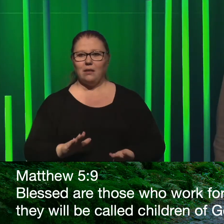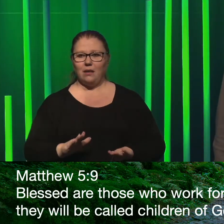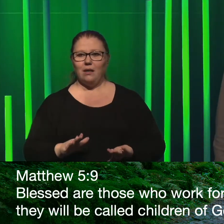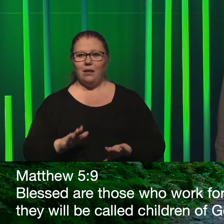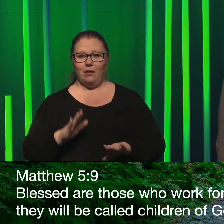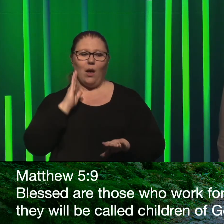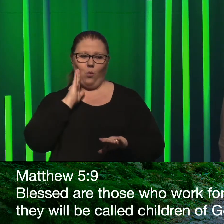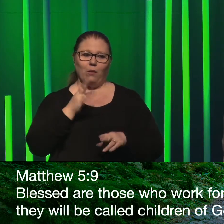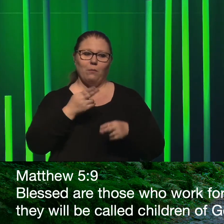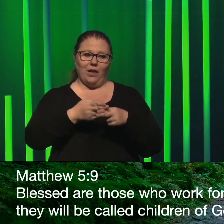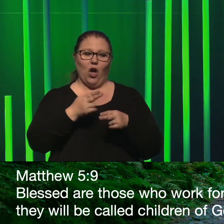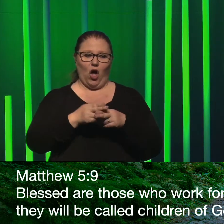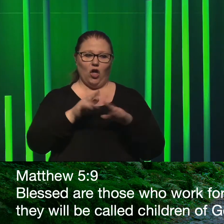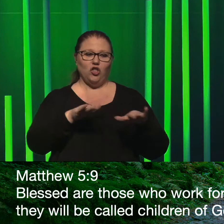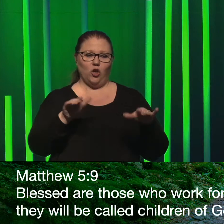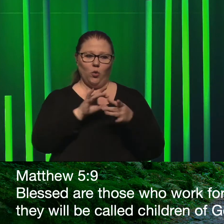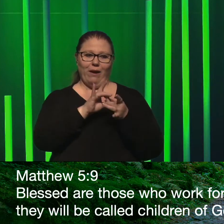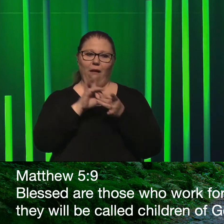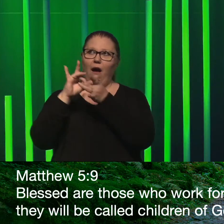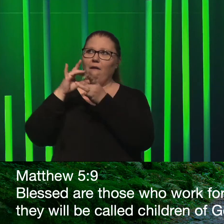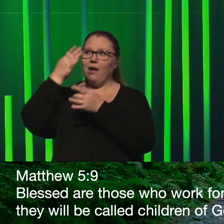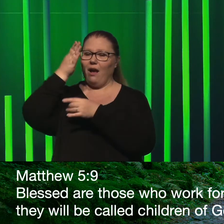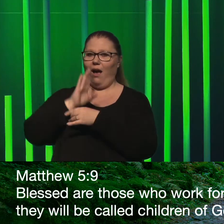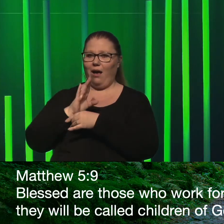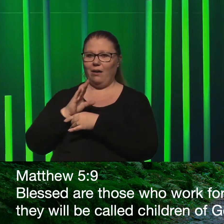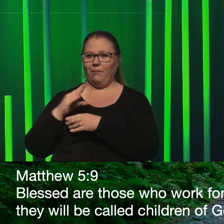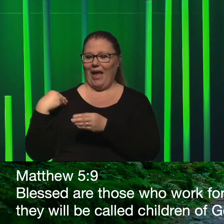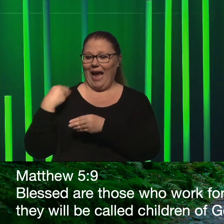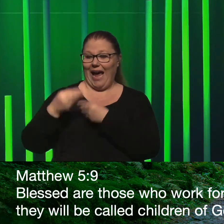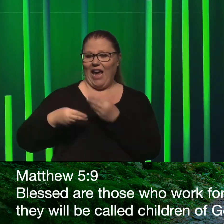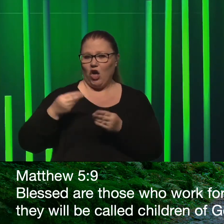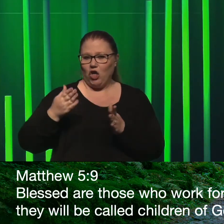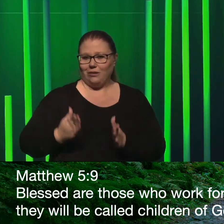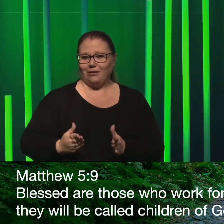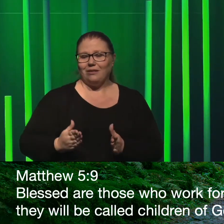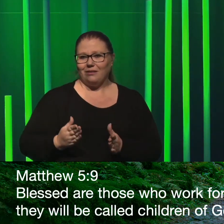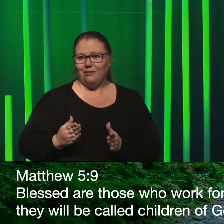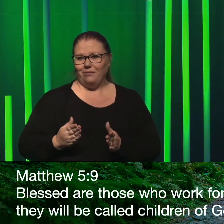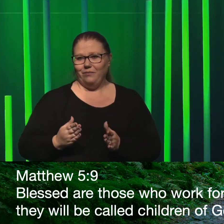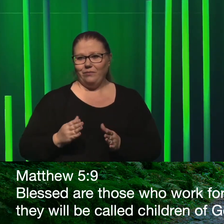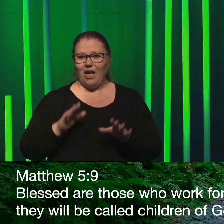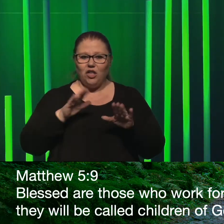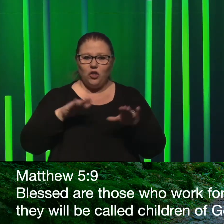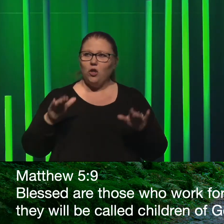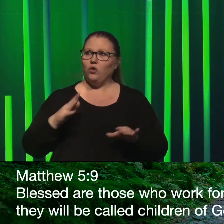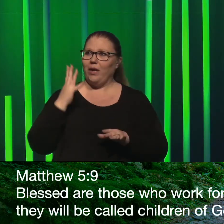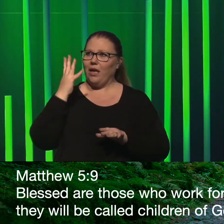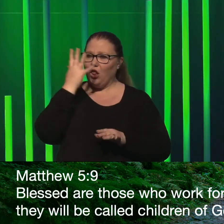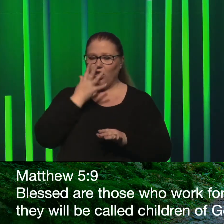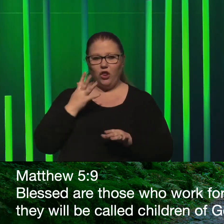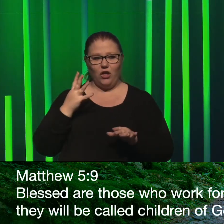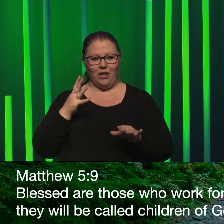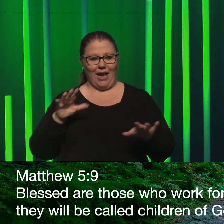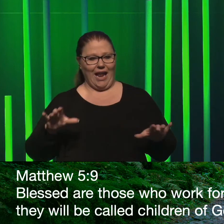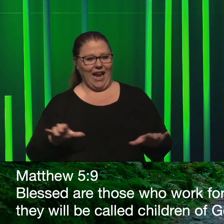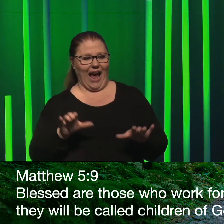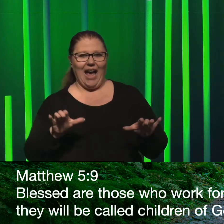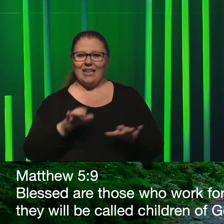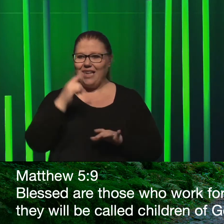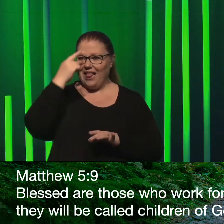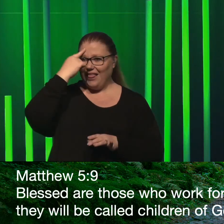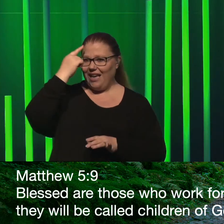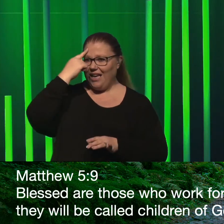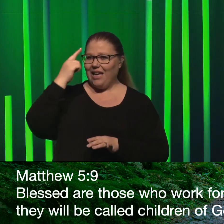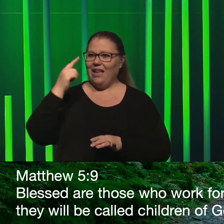children of God. Right? Children are heirs. Children look and act and think and smell like their parents. They hold the